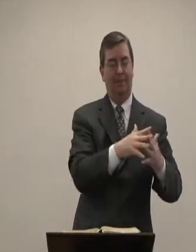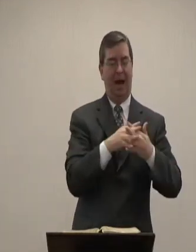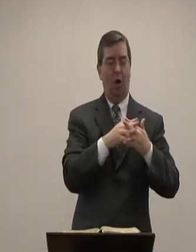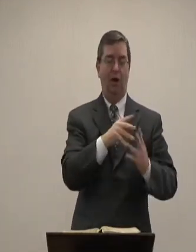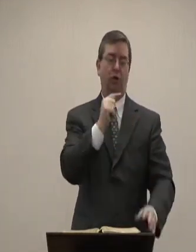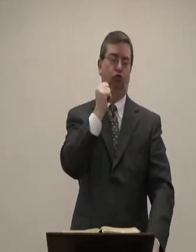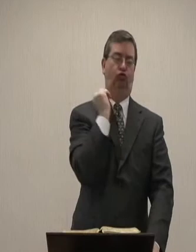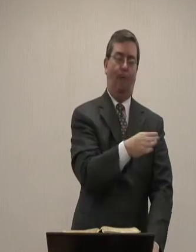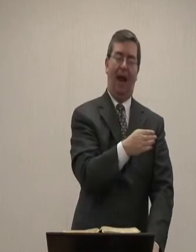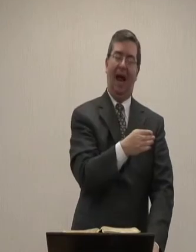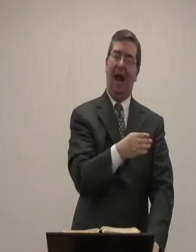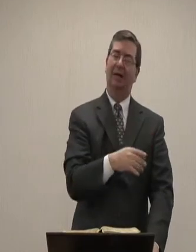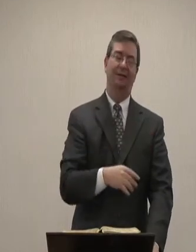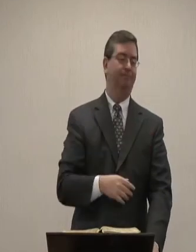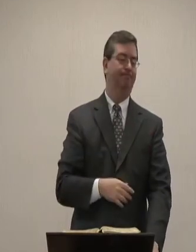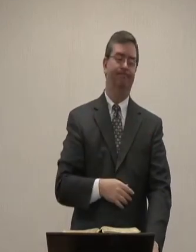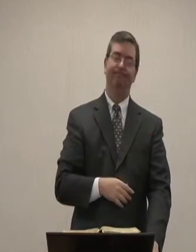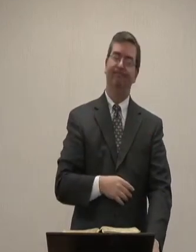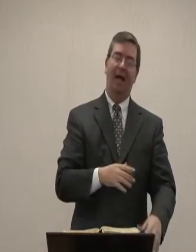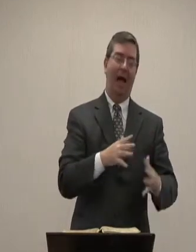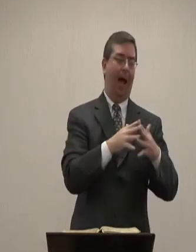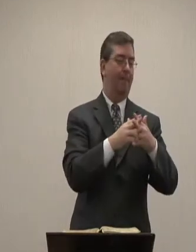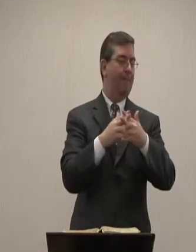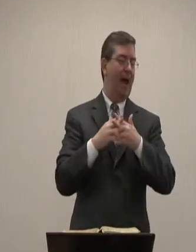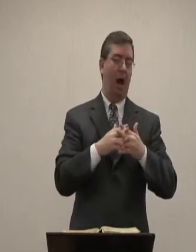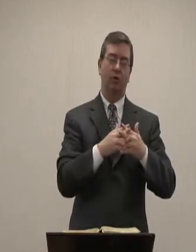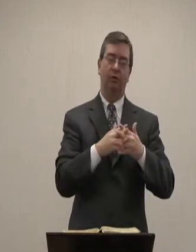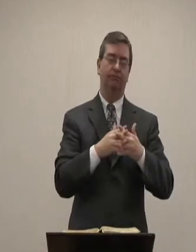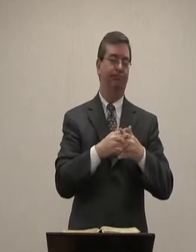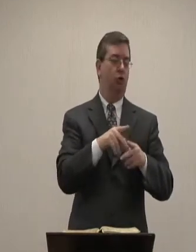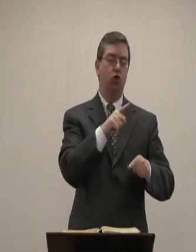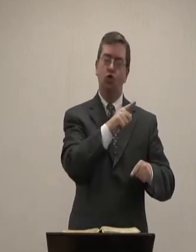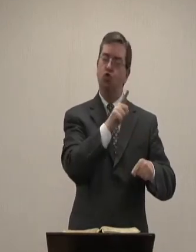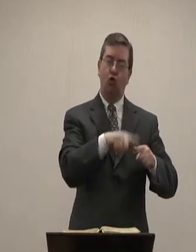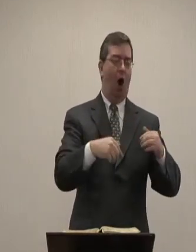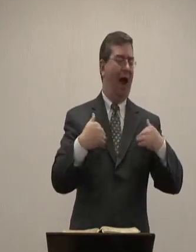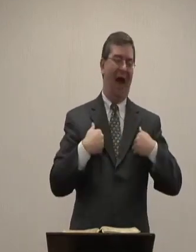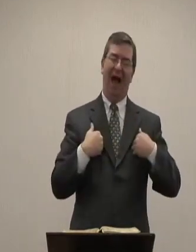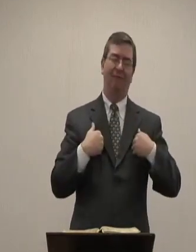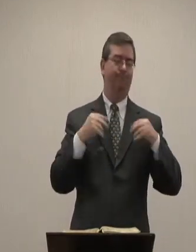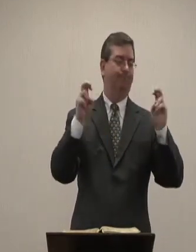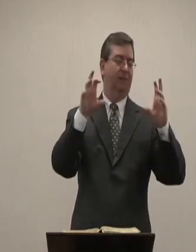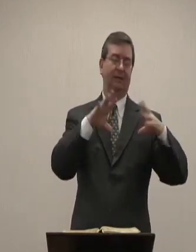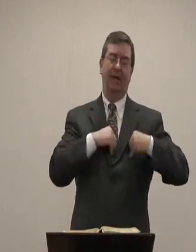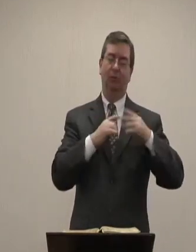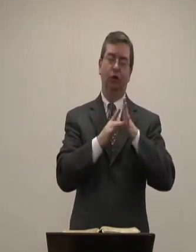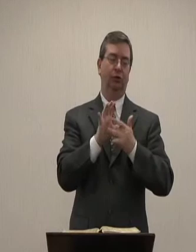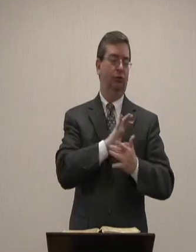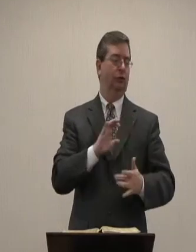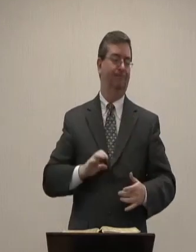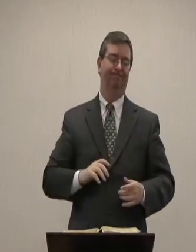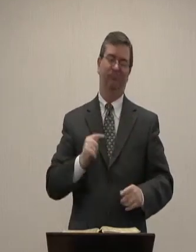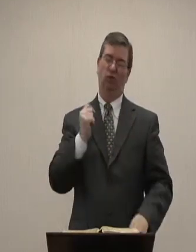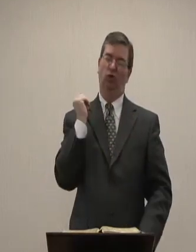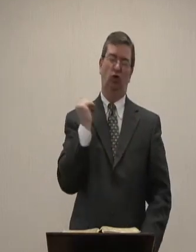He doesn't pick a specific people to actually allow them to receive the gospel and deny other people of